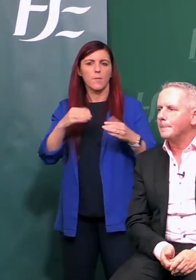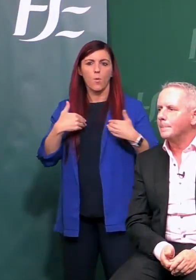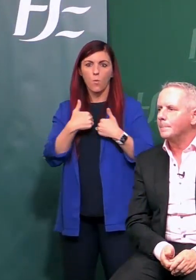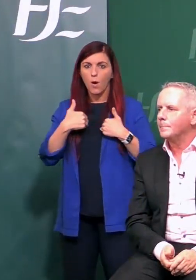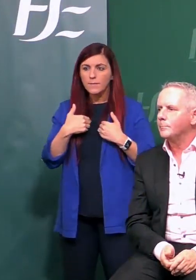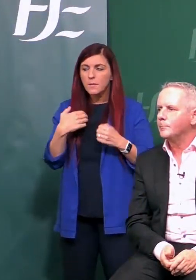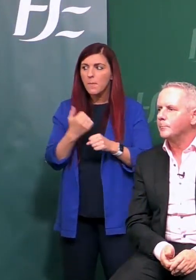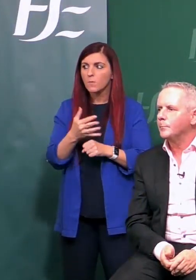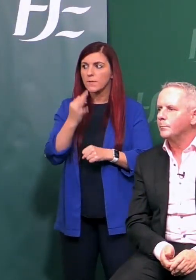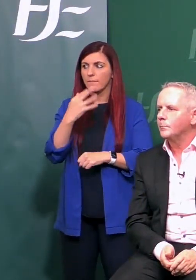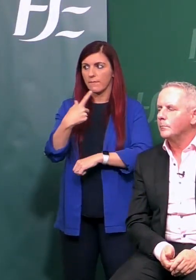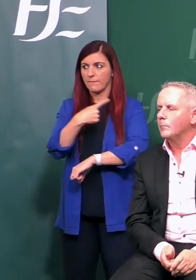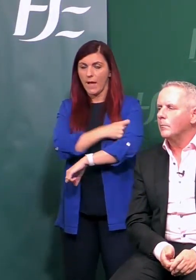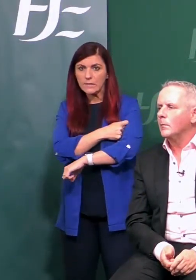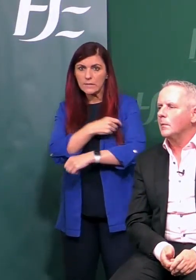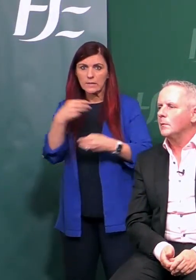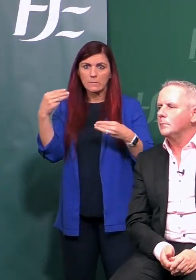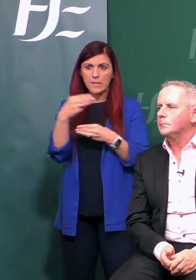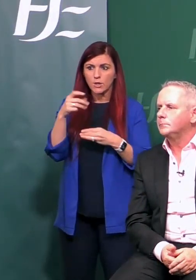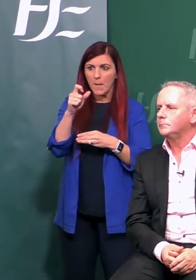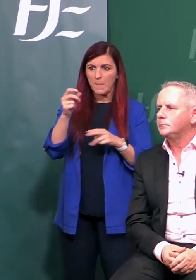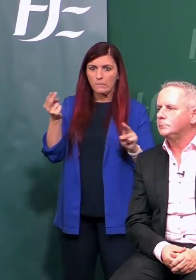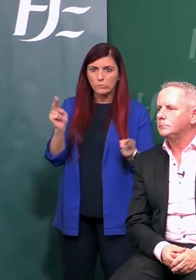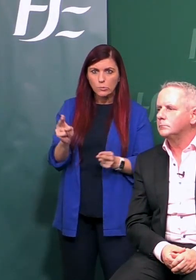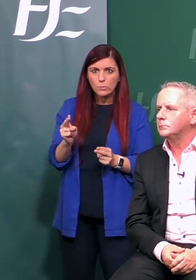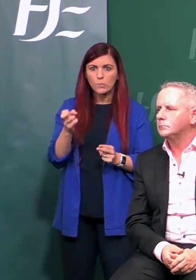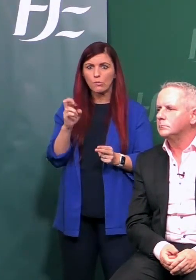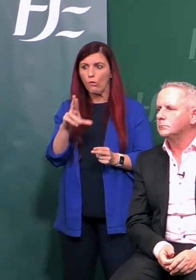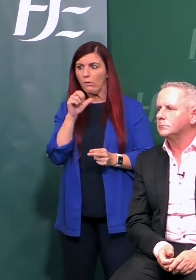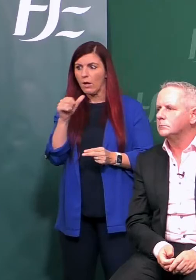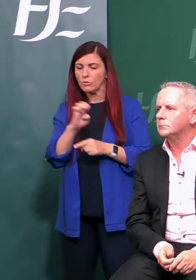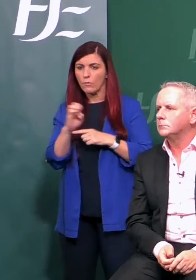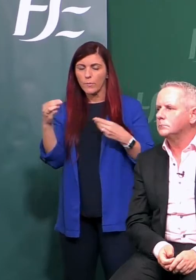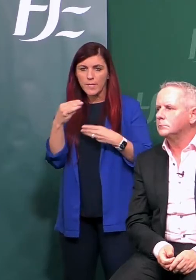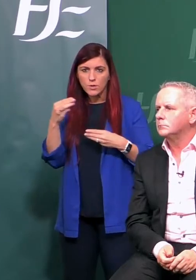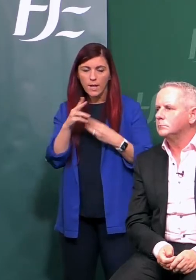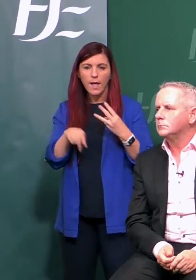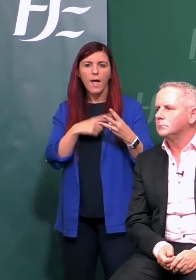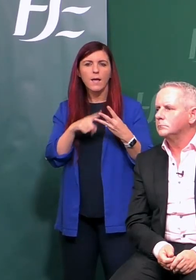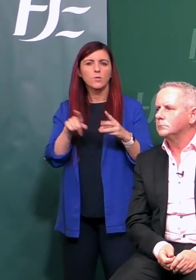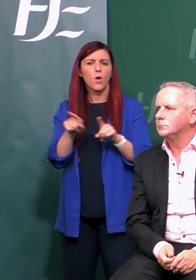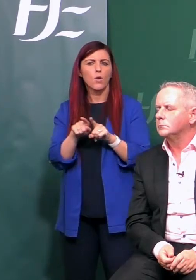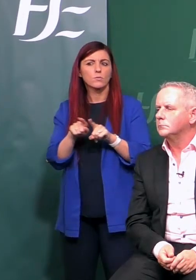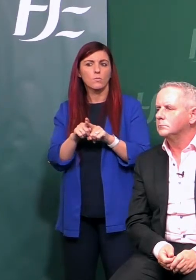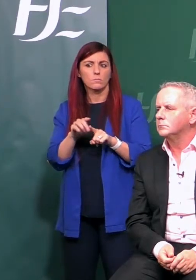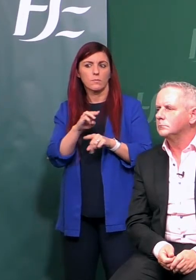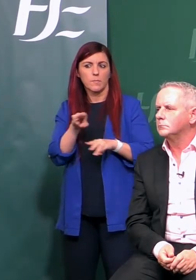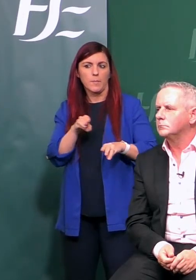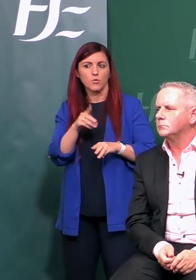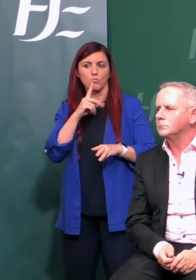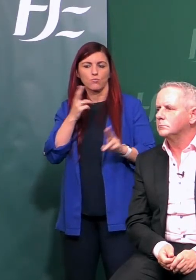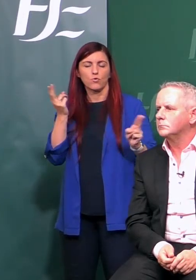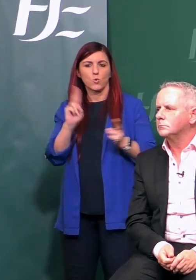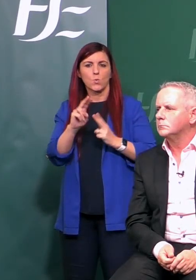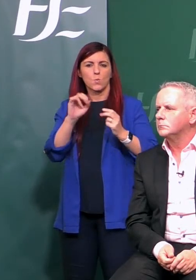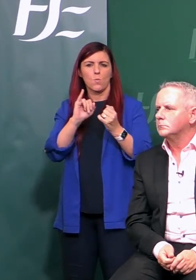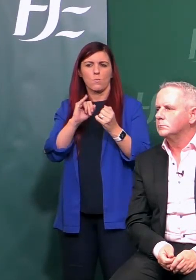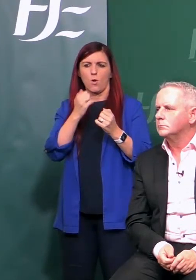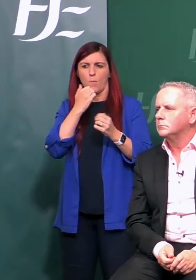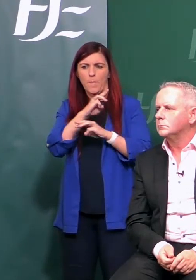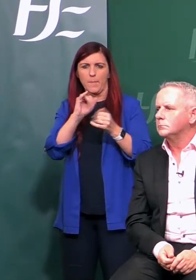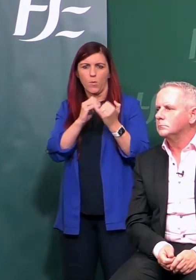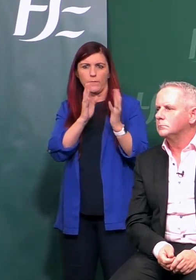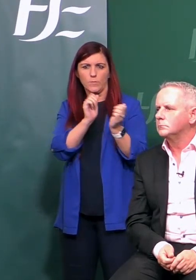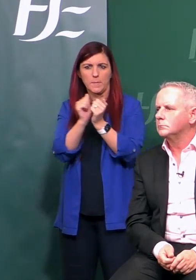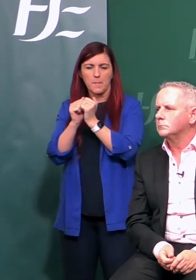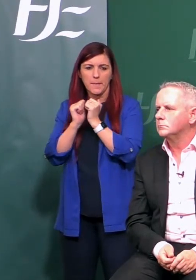the vaccine and the protection is starting to wane a little bit. And NEFID obviously saying that people should cut their social contacts. But clearly, you know,